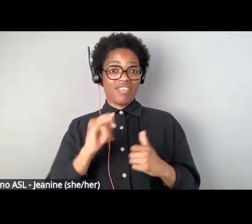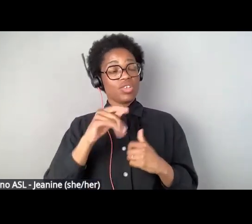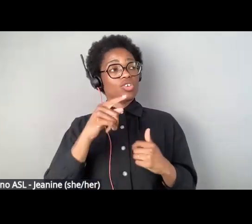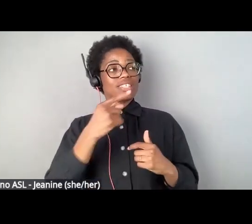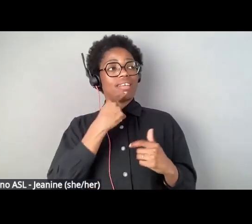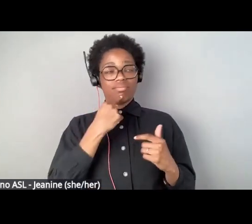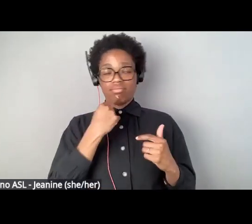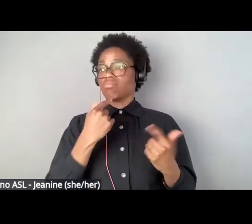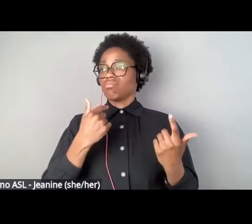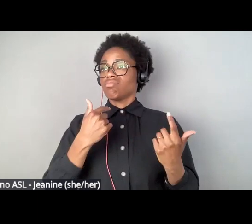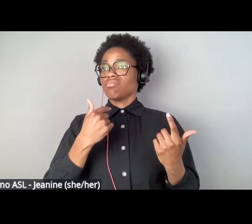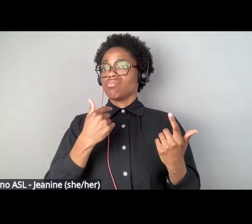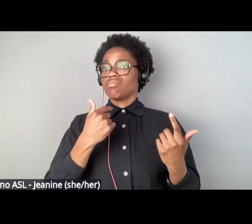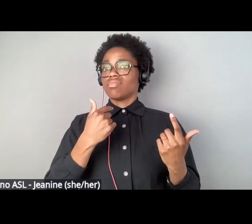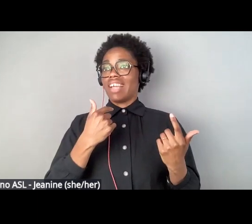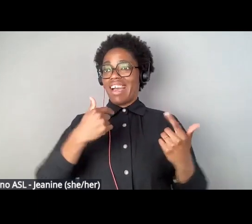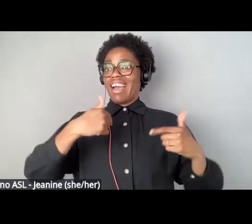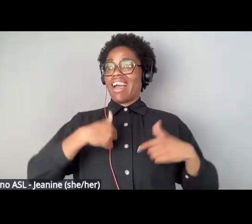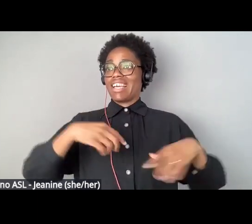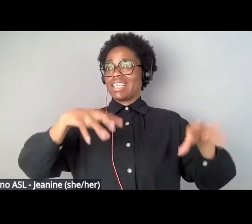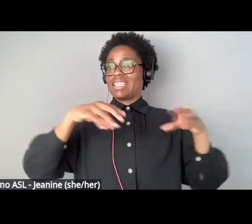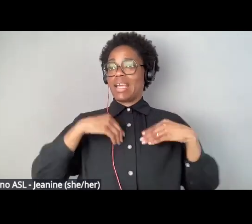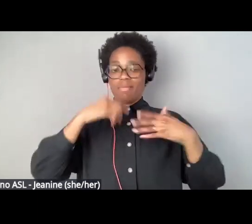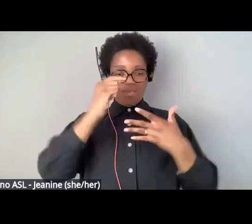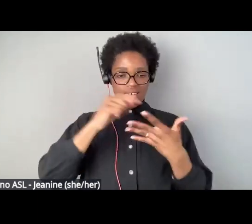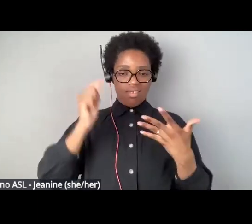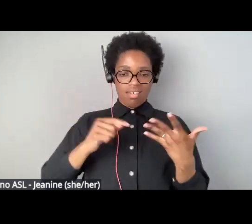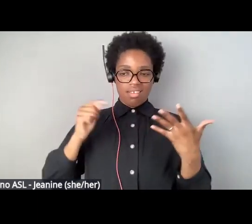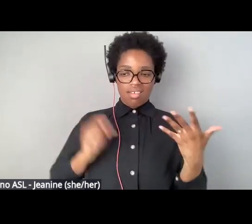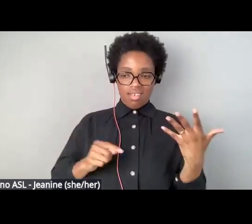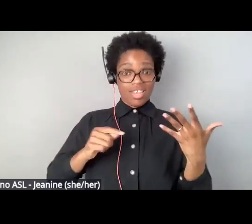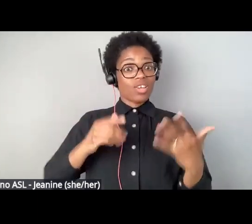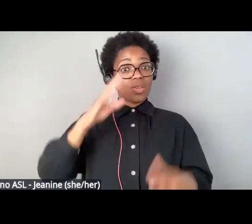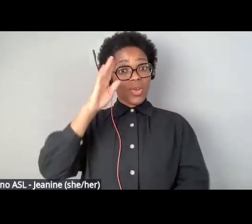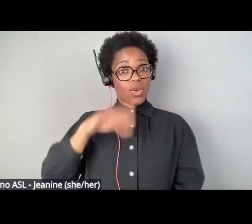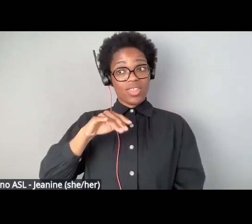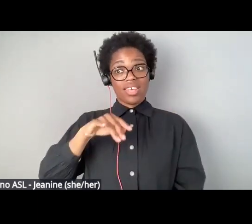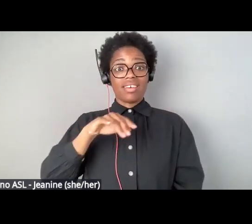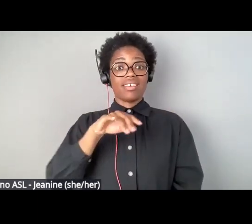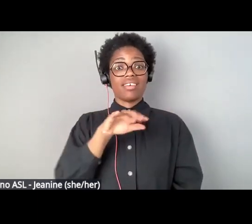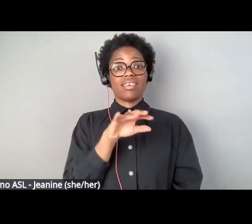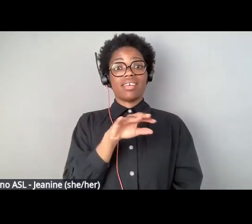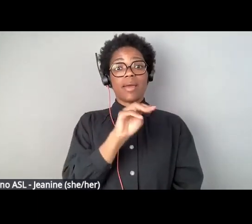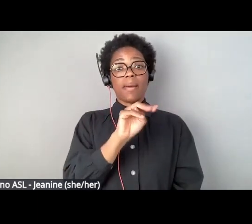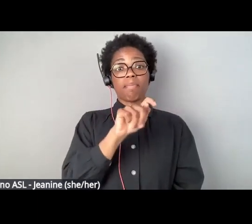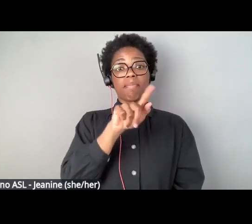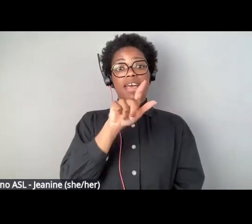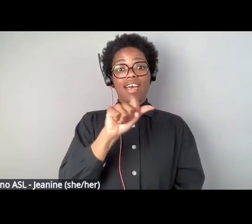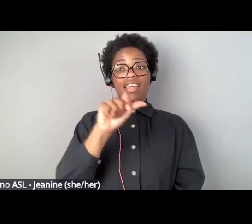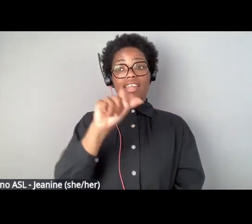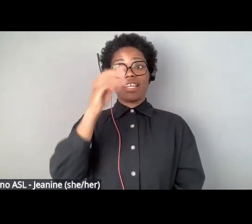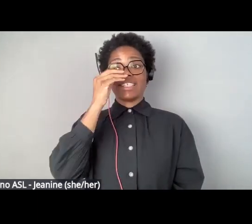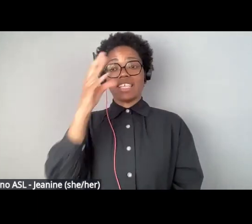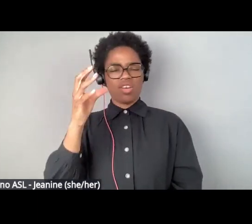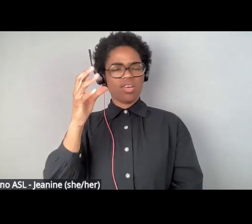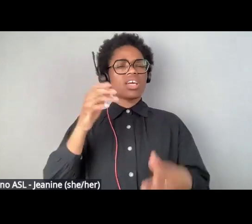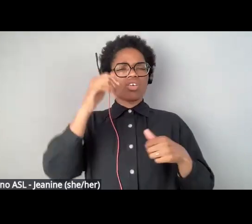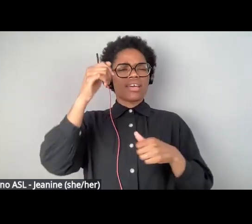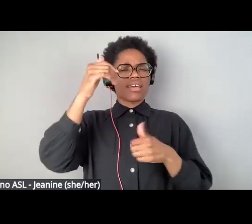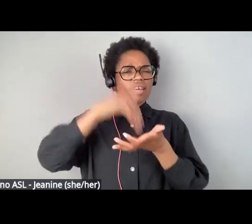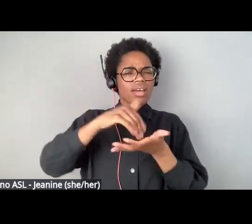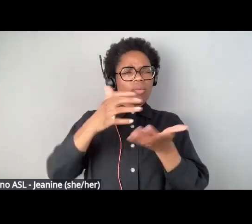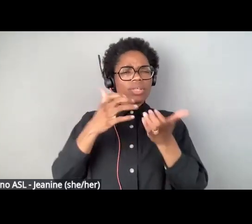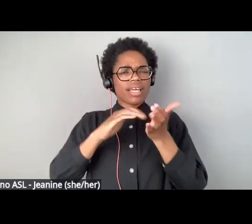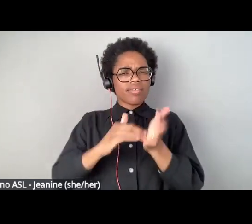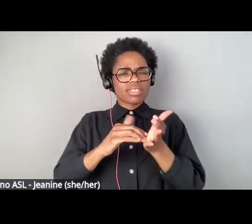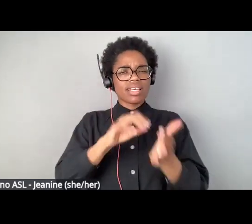They don't care. So this is for Facebook and Instagram. Meta is Facebook and Instagram. It's the Zuckerbergs. If